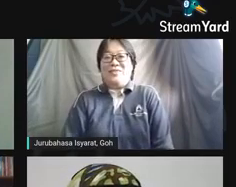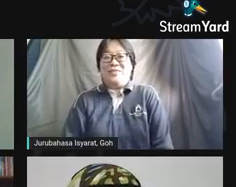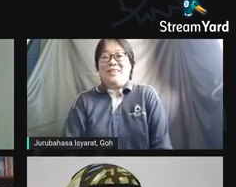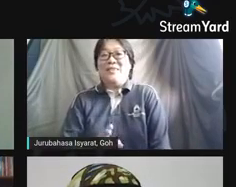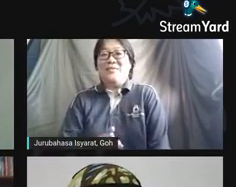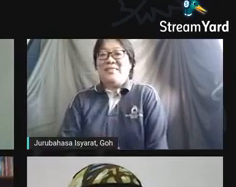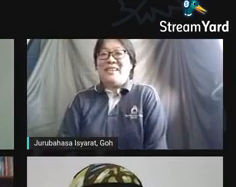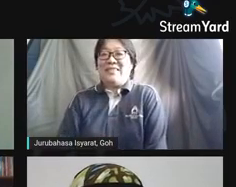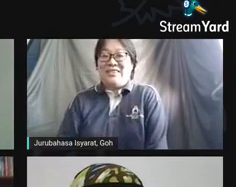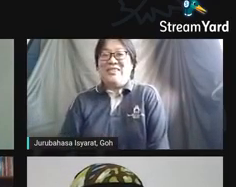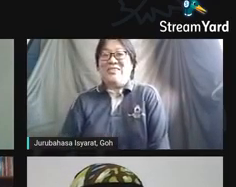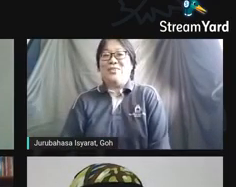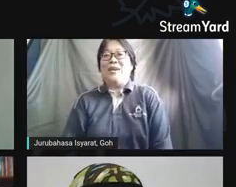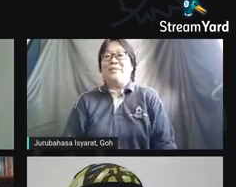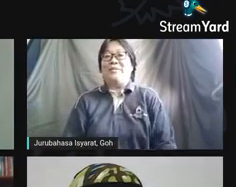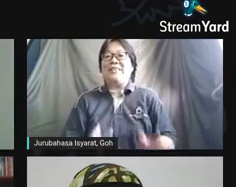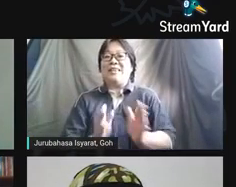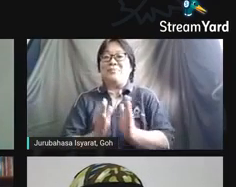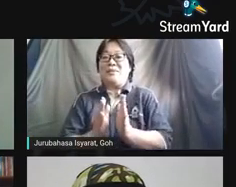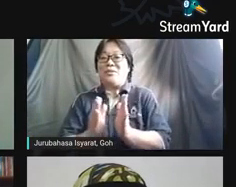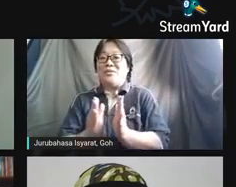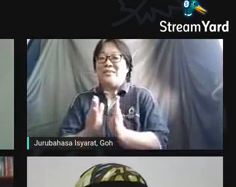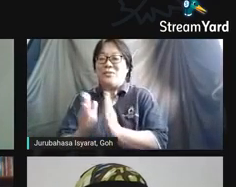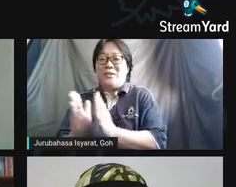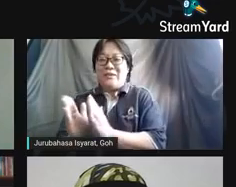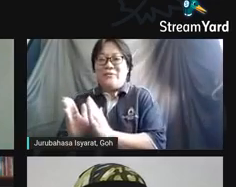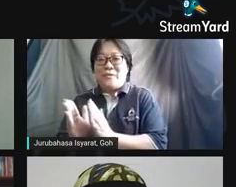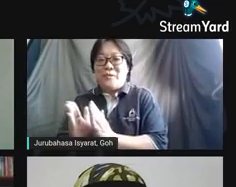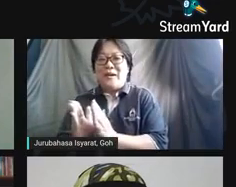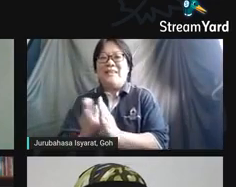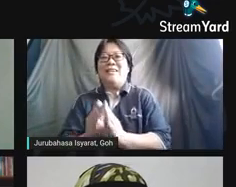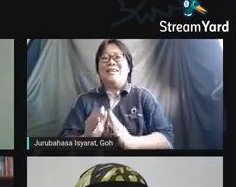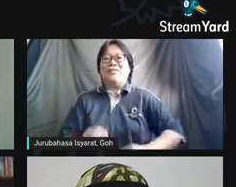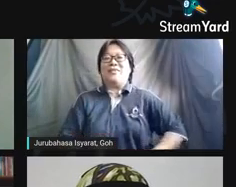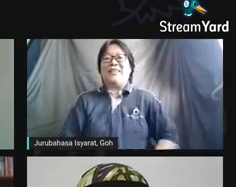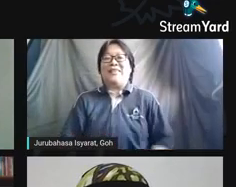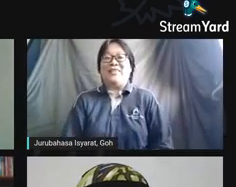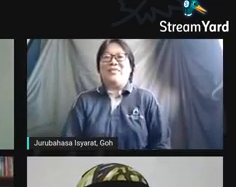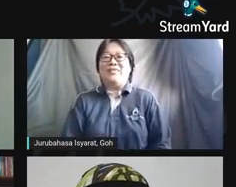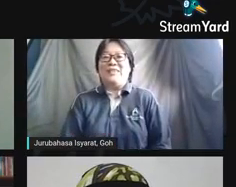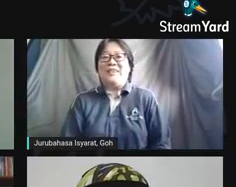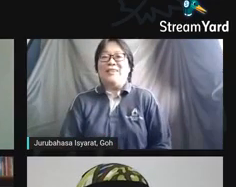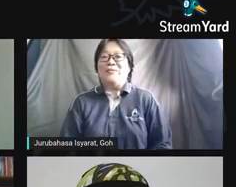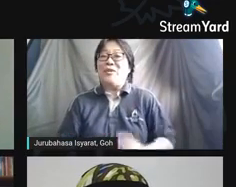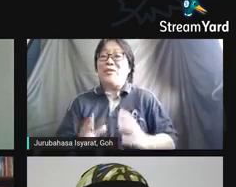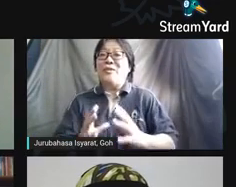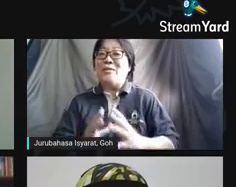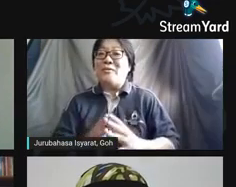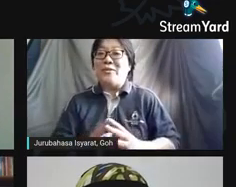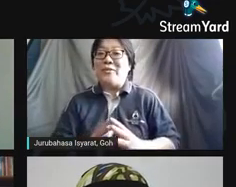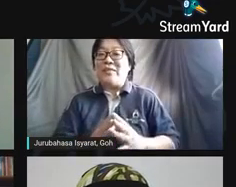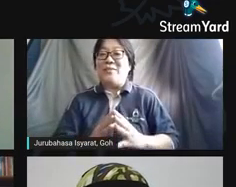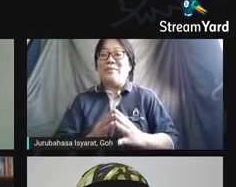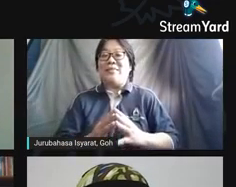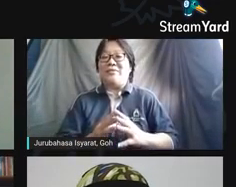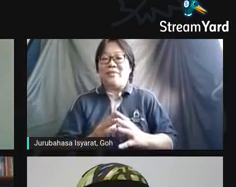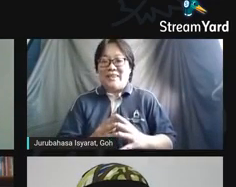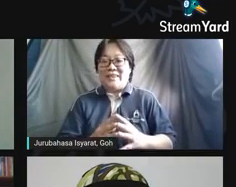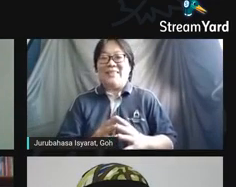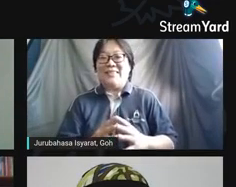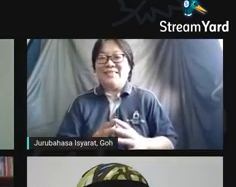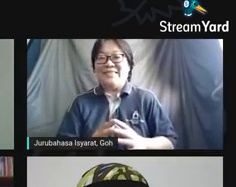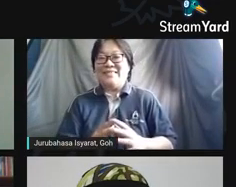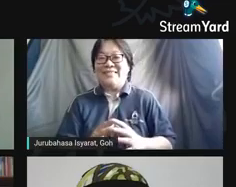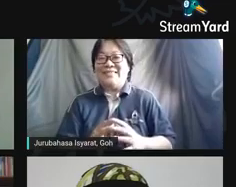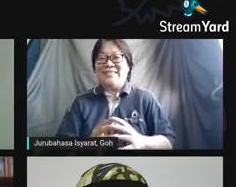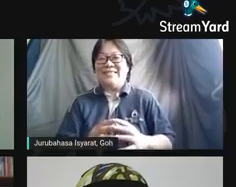Okay, Cikgu Sada will start teaching. So I will just ask Miss Ko to leave for a while so that we don't use the words of interpreter for the